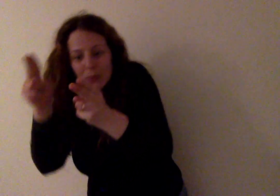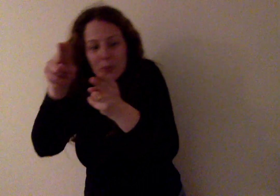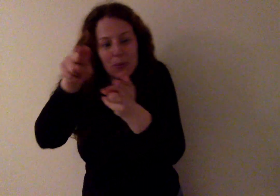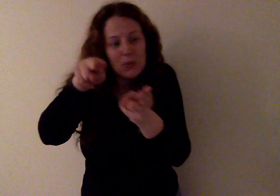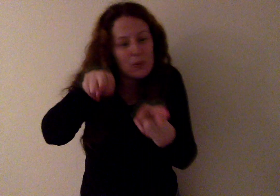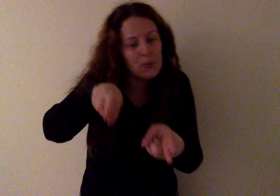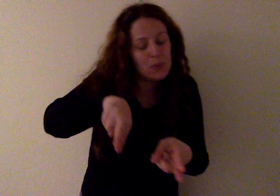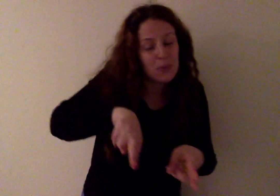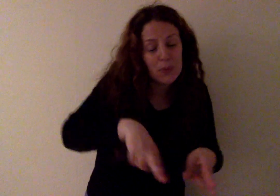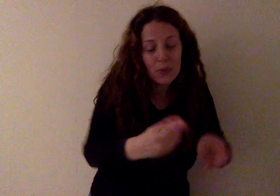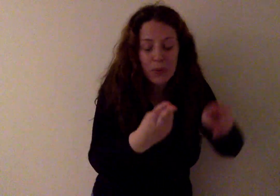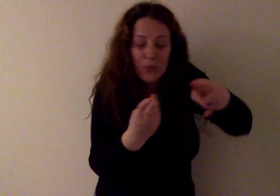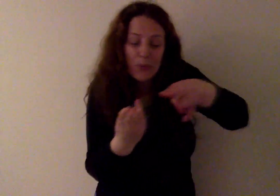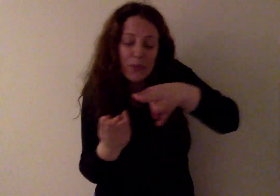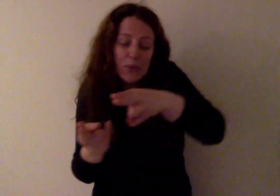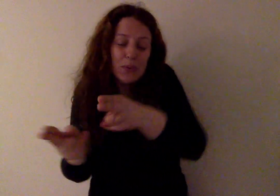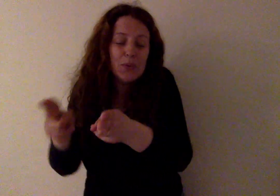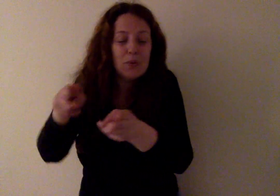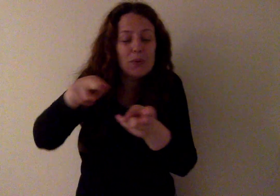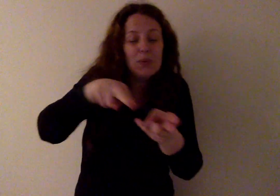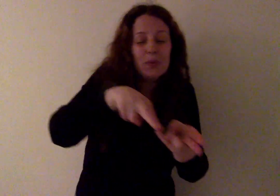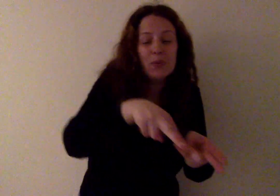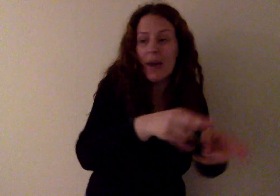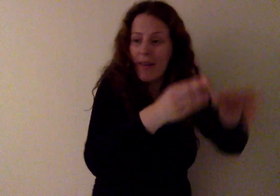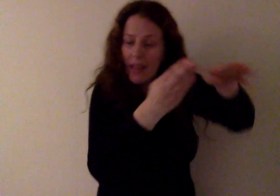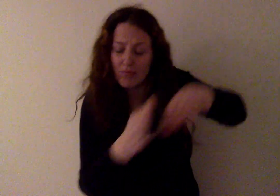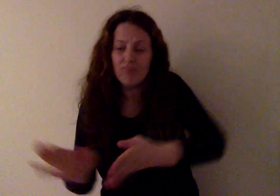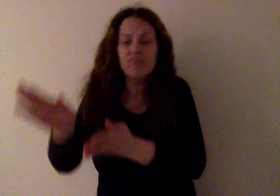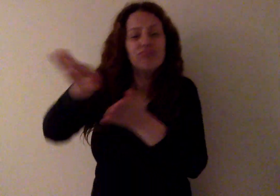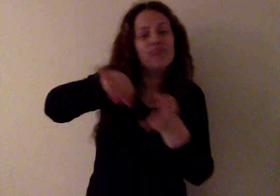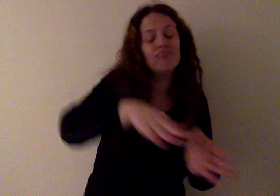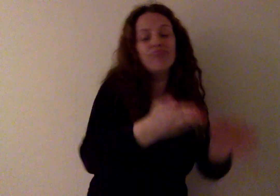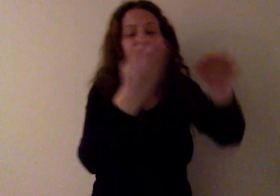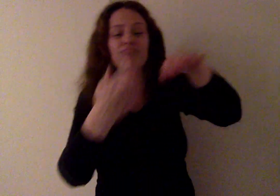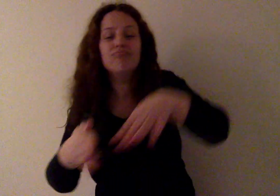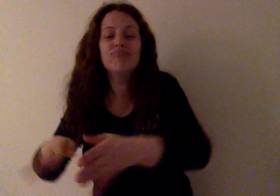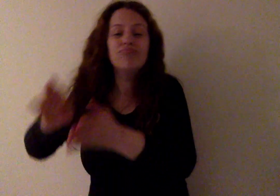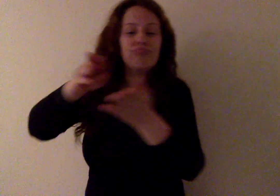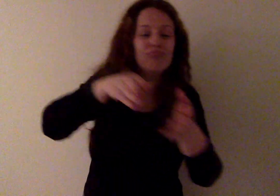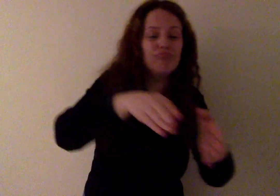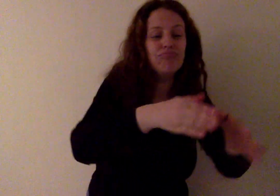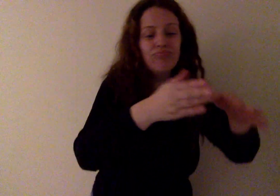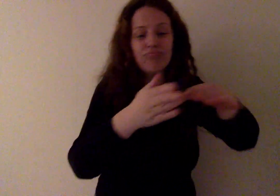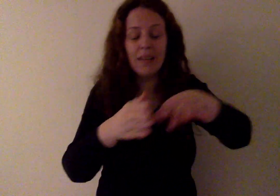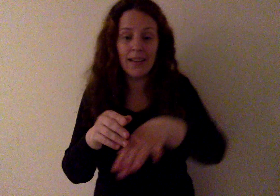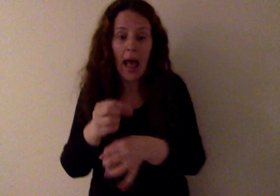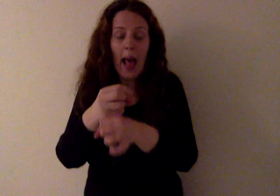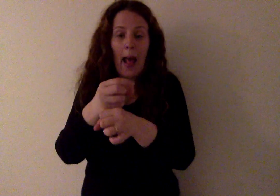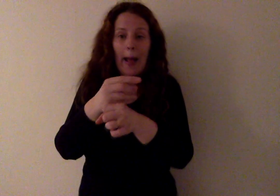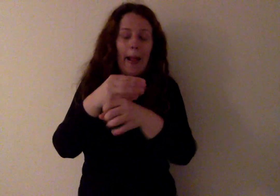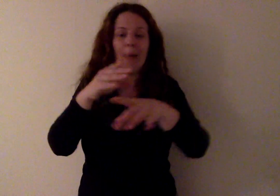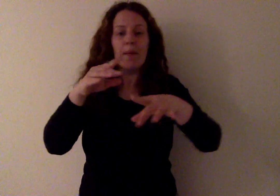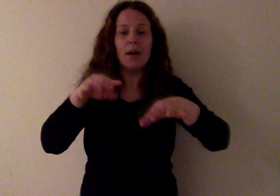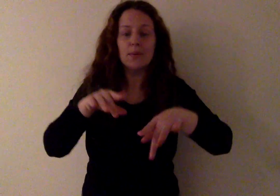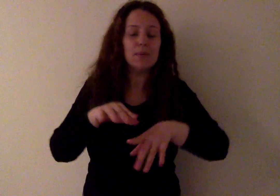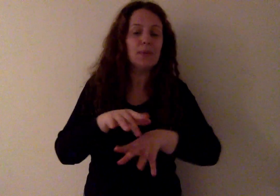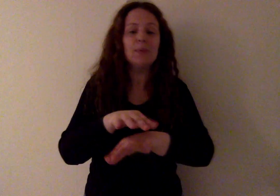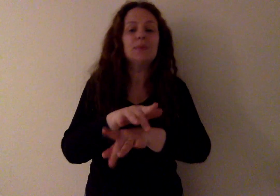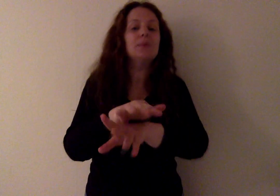leaving them with a laugh, to fling itself on fresh playmates that shook themselves free and were caught and